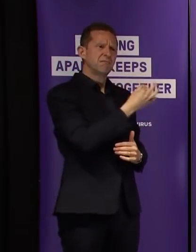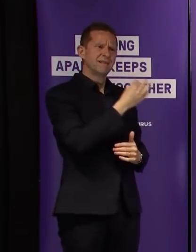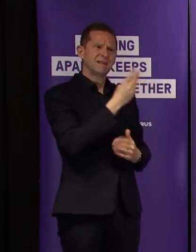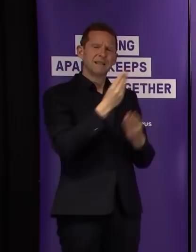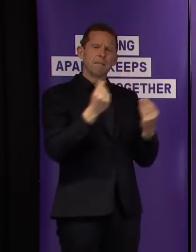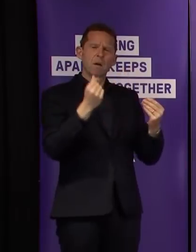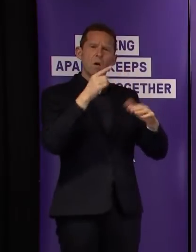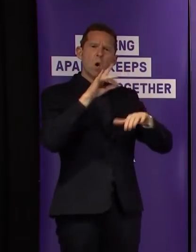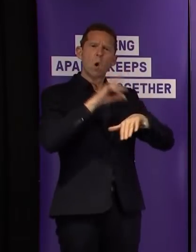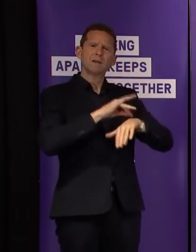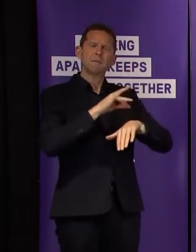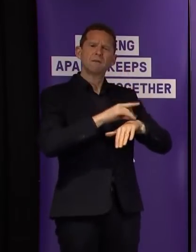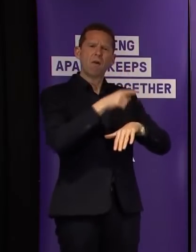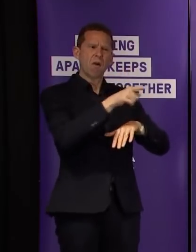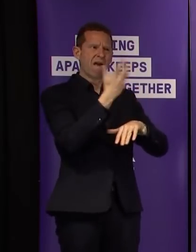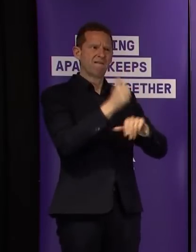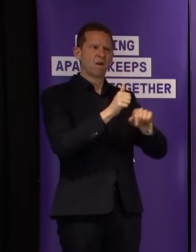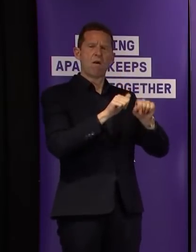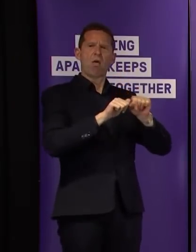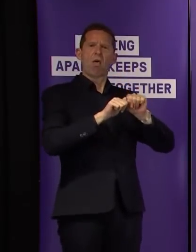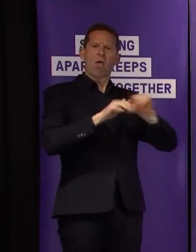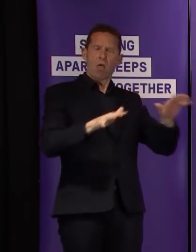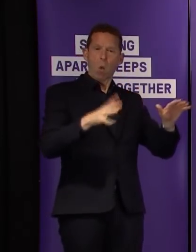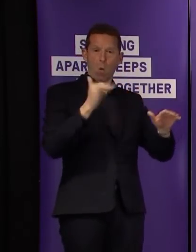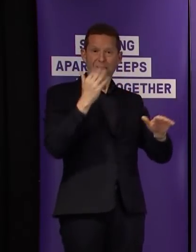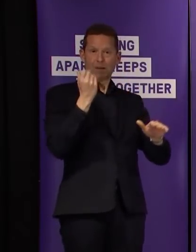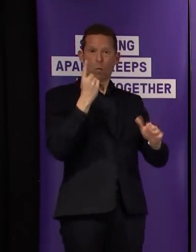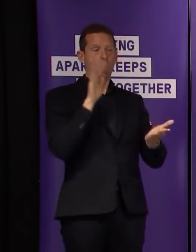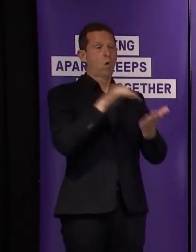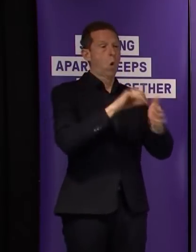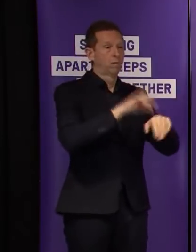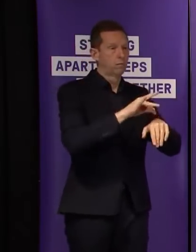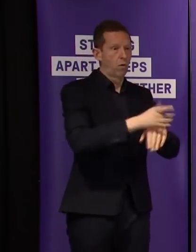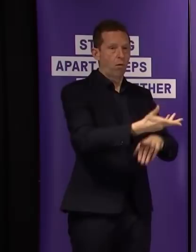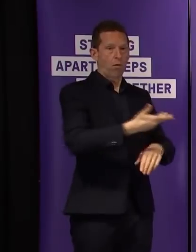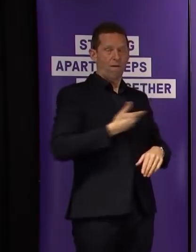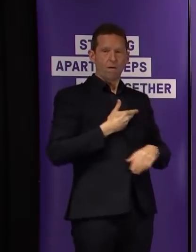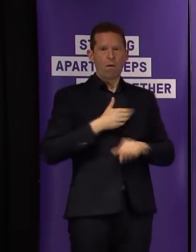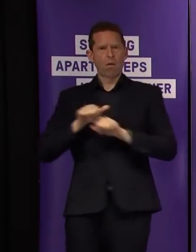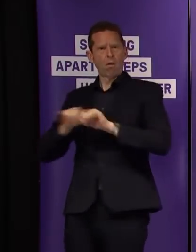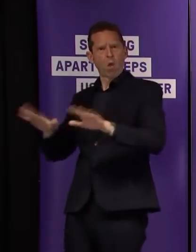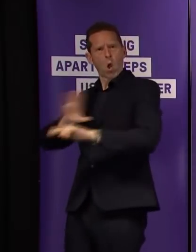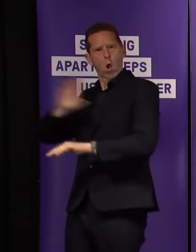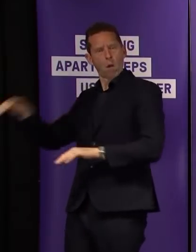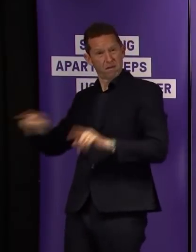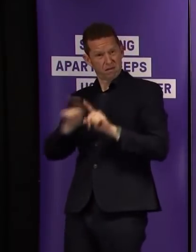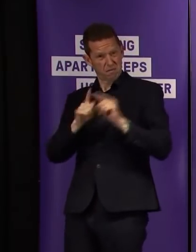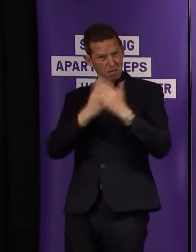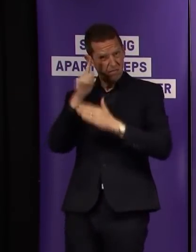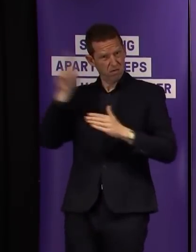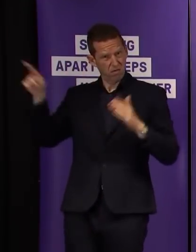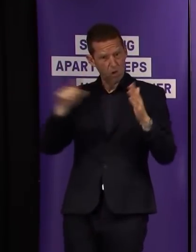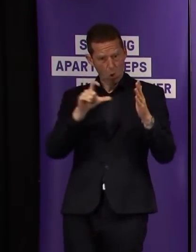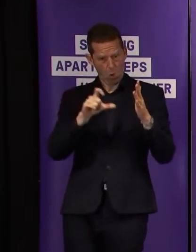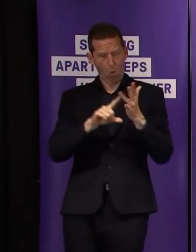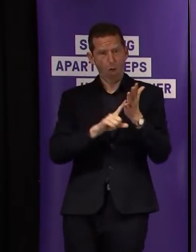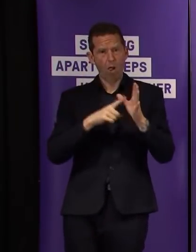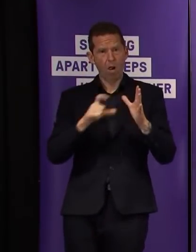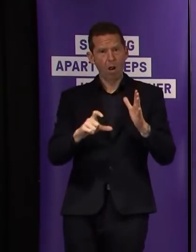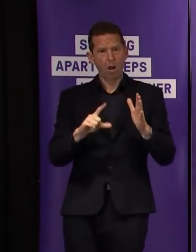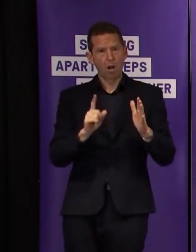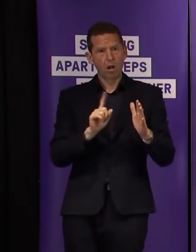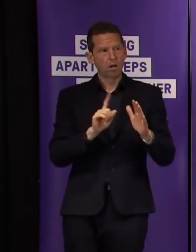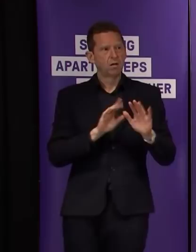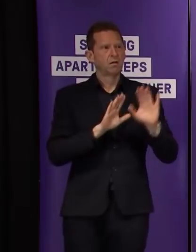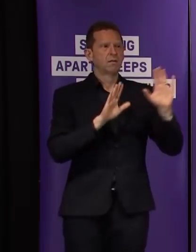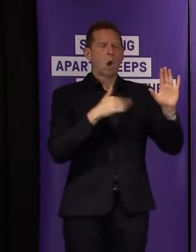not for a COVID incident, but, and then taking it home and spreading it. Is that what's happened in Colac? I might let Brett speak to the specifics of that, and we'd be very careful